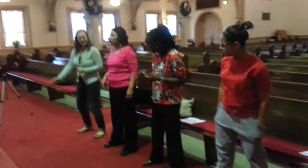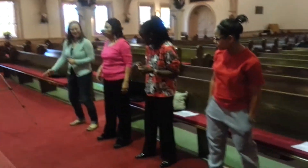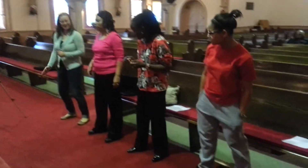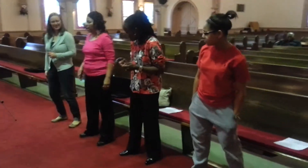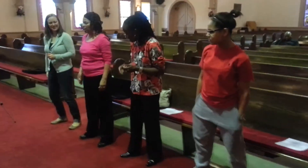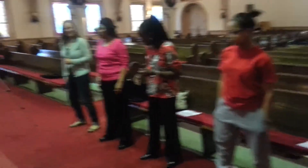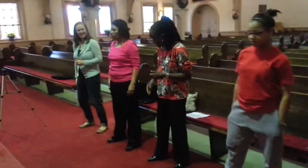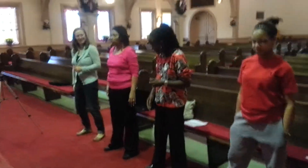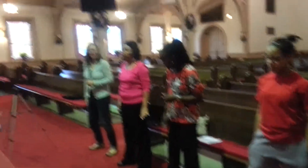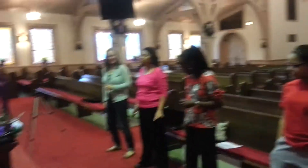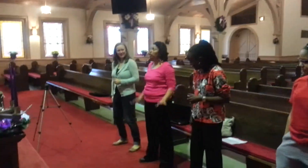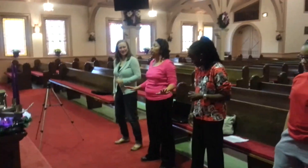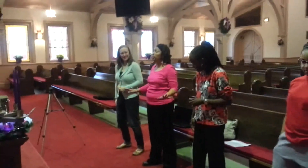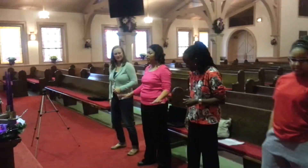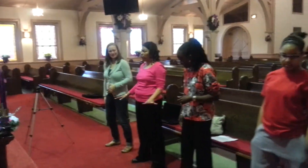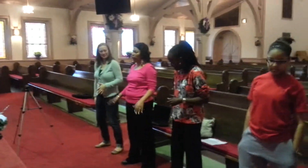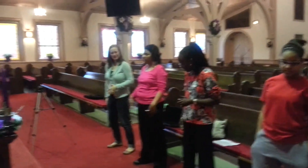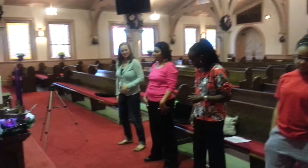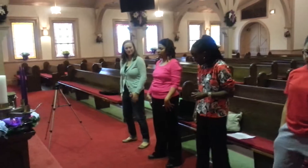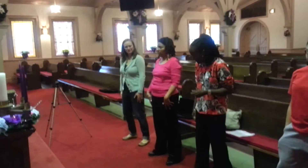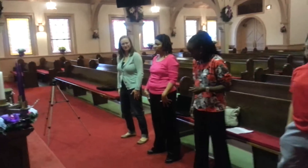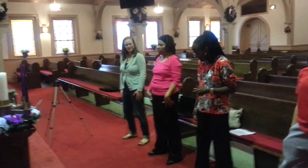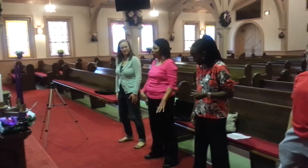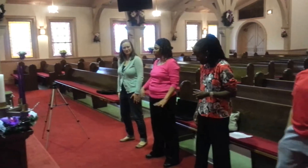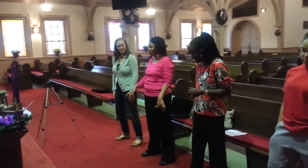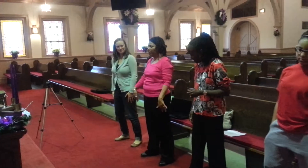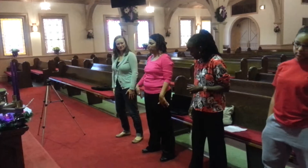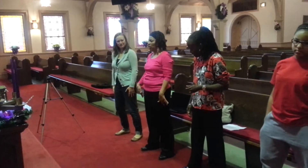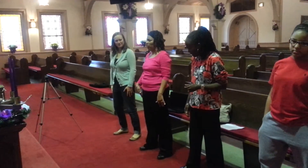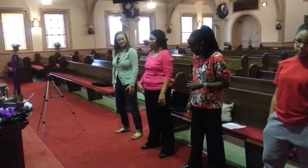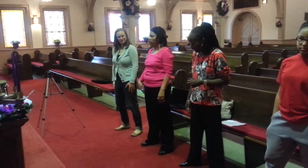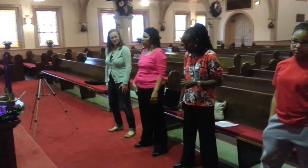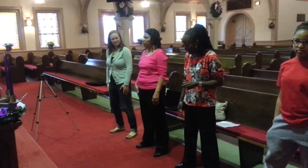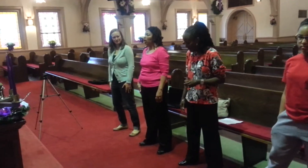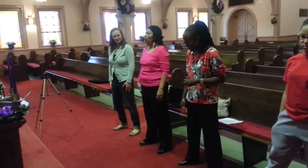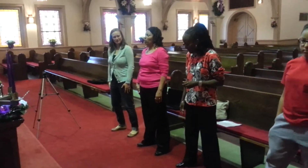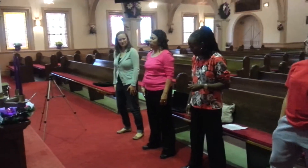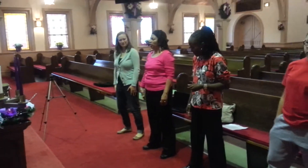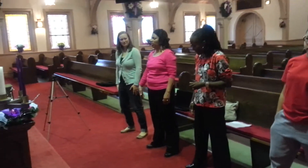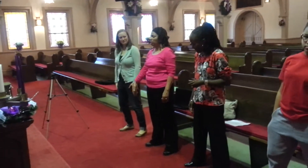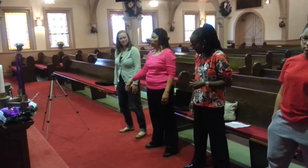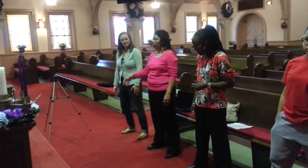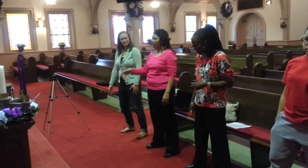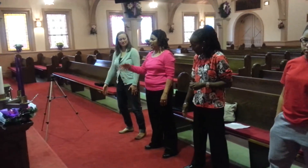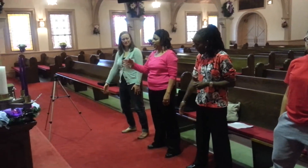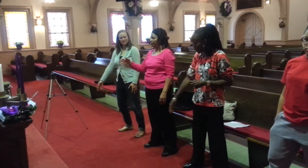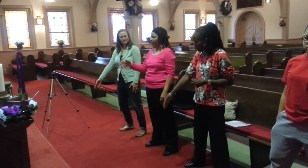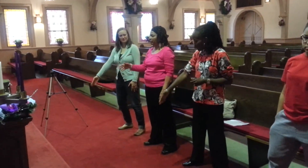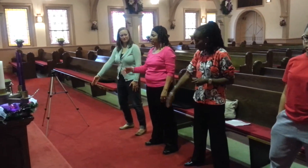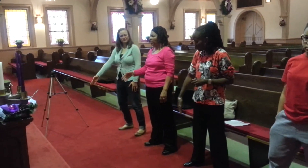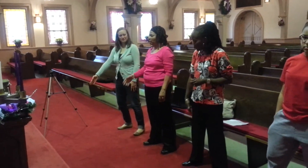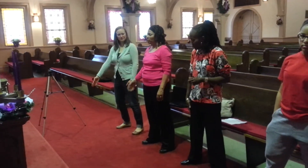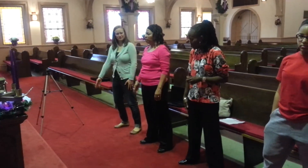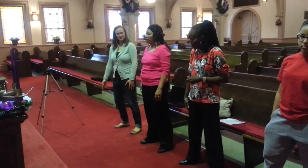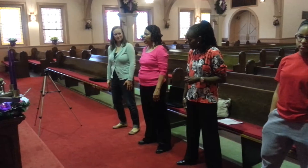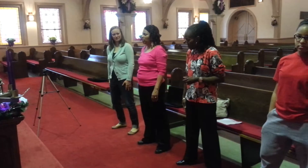slow together. I just want you to mirror me. Don't even think about the song right now. Just mirror what you see me doing right now. What you see me doing